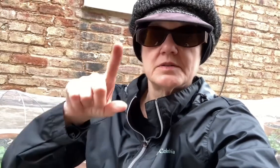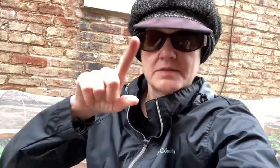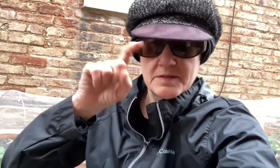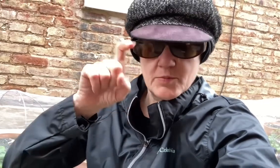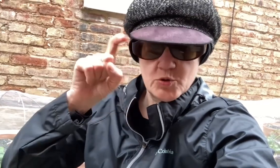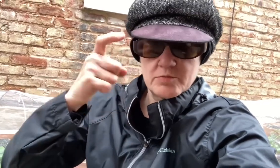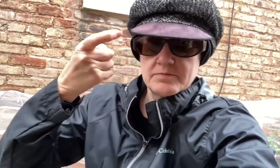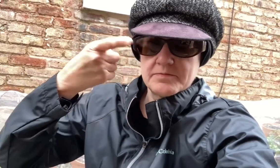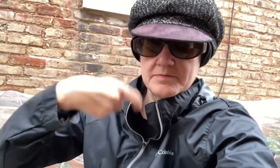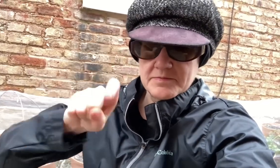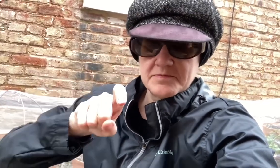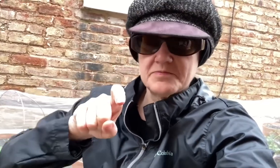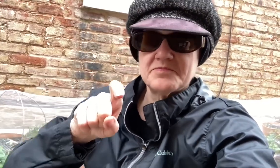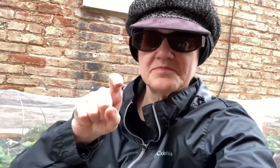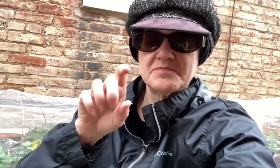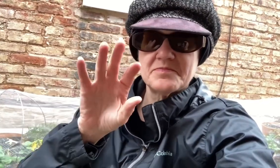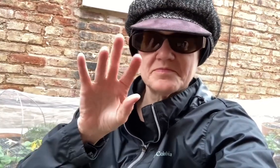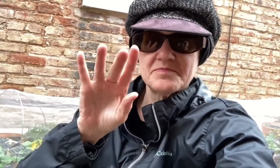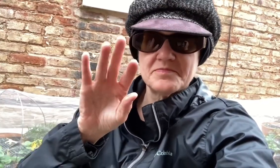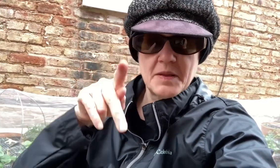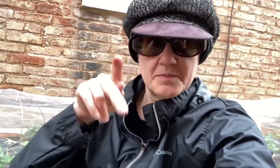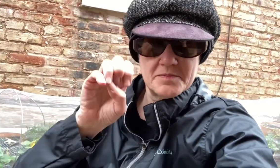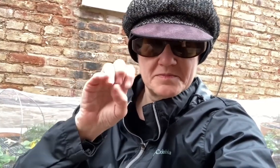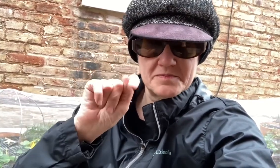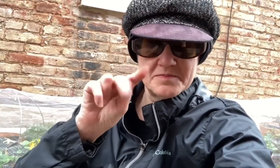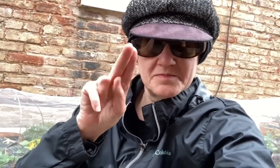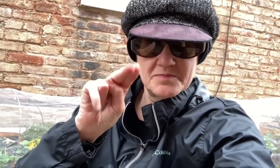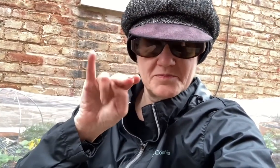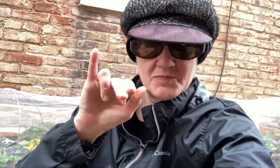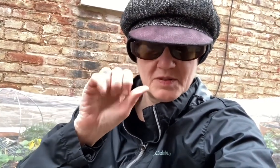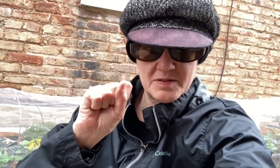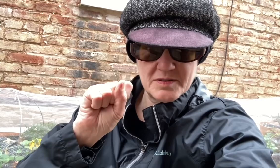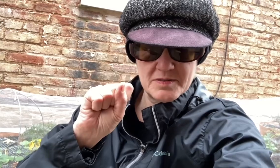vlog. Then we'll switch those out in the summer for the petunias,